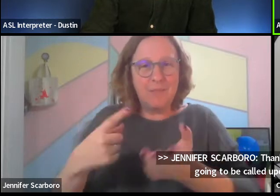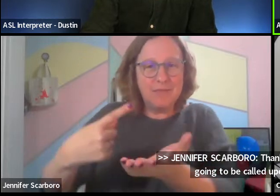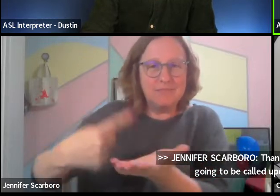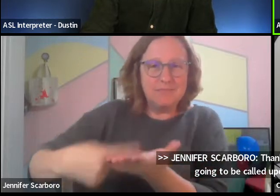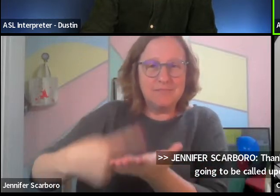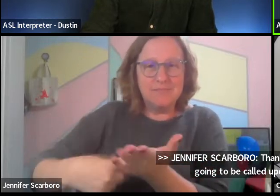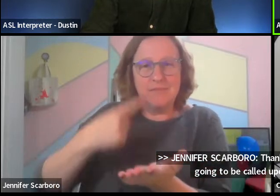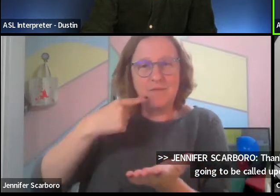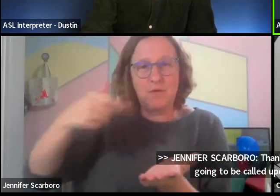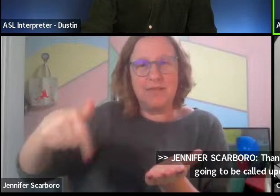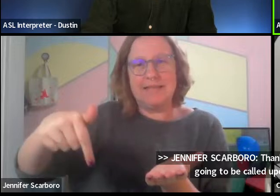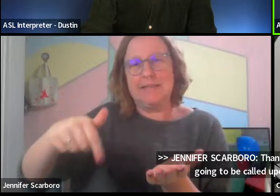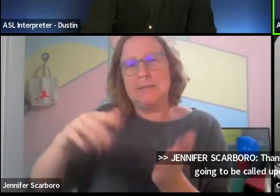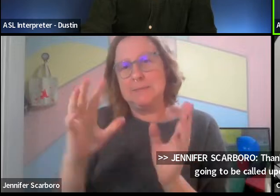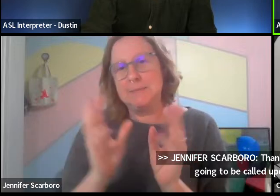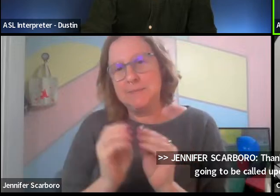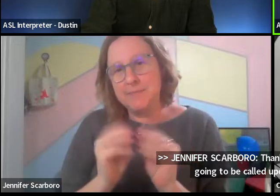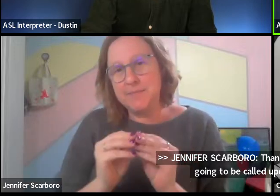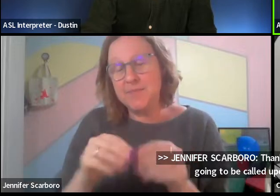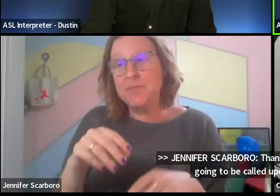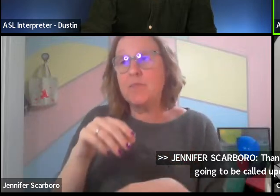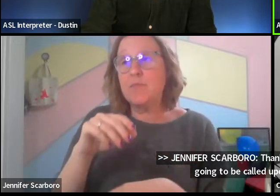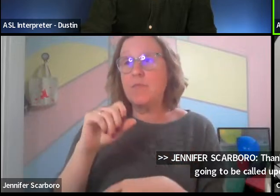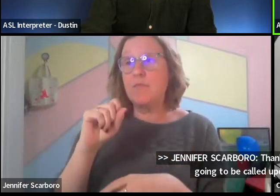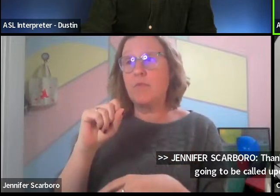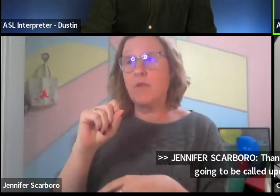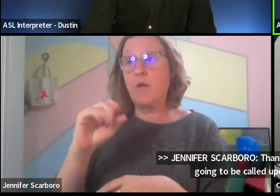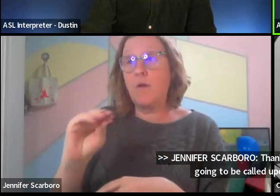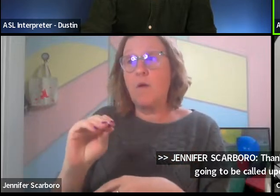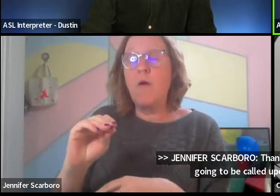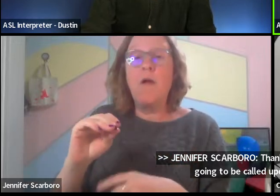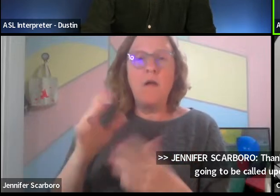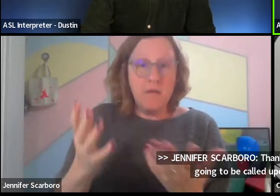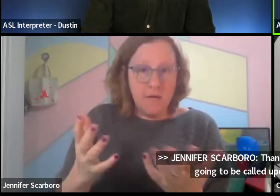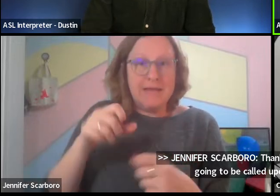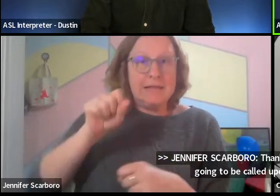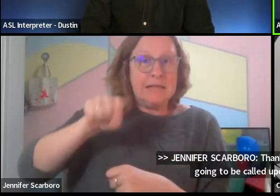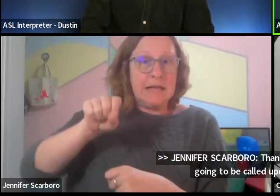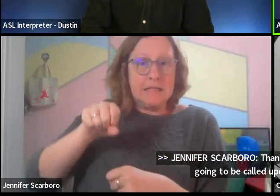remember bringing up this topic for discussion for this meeting.